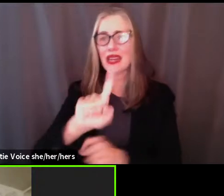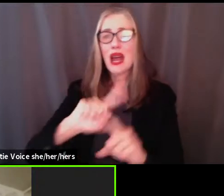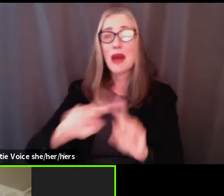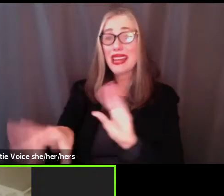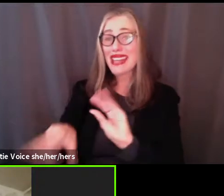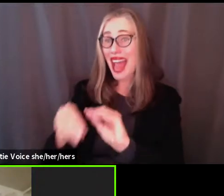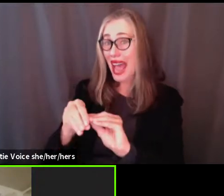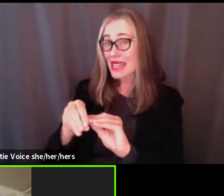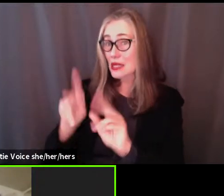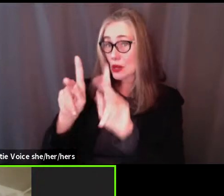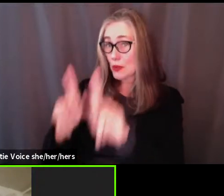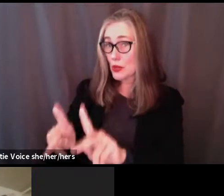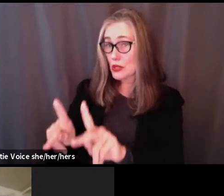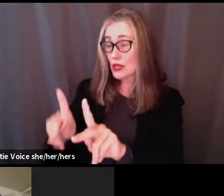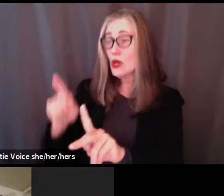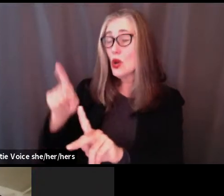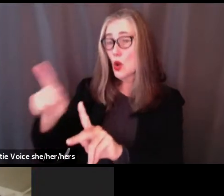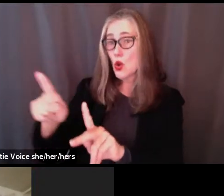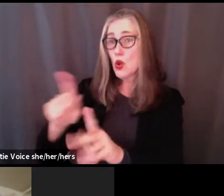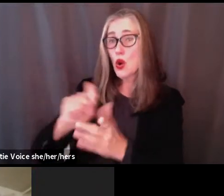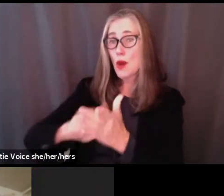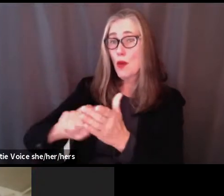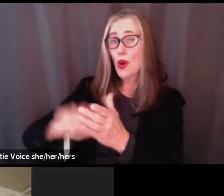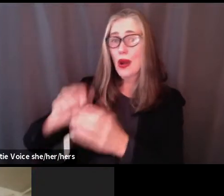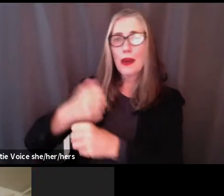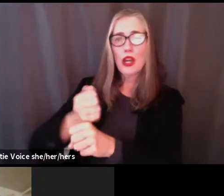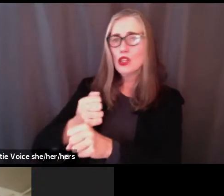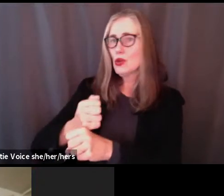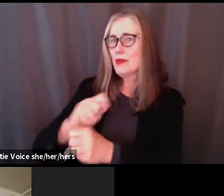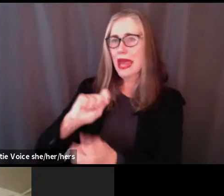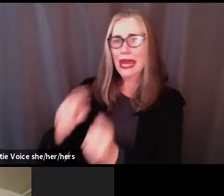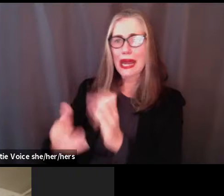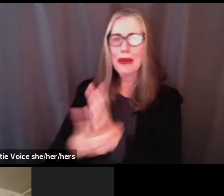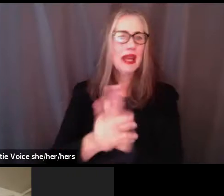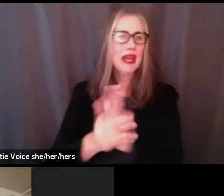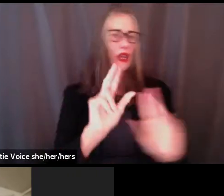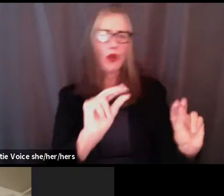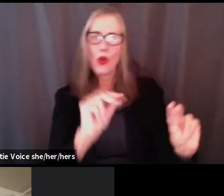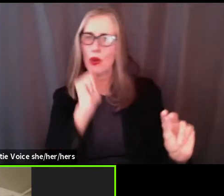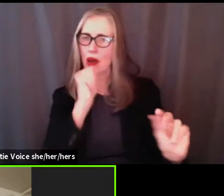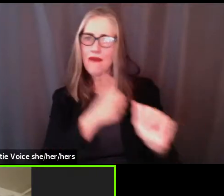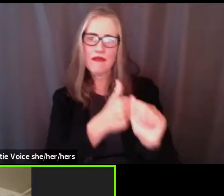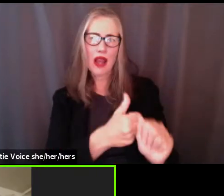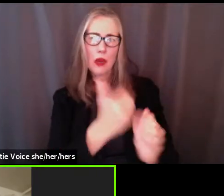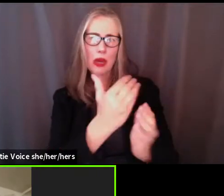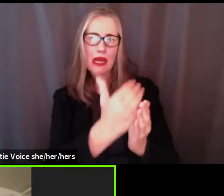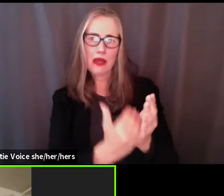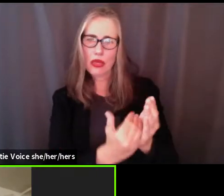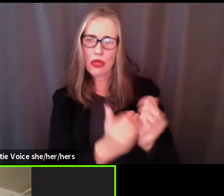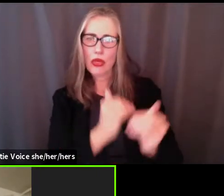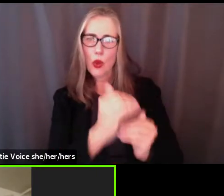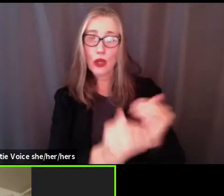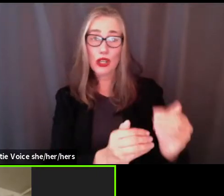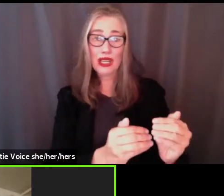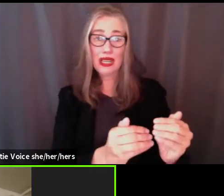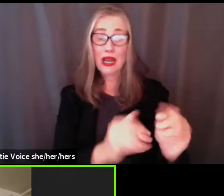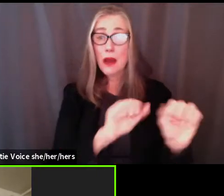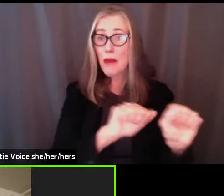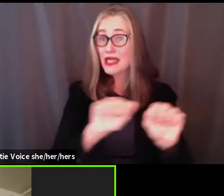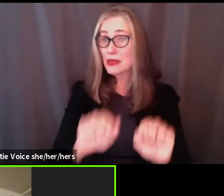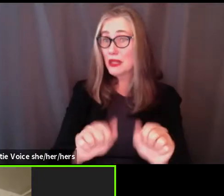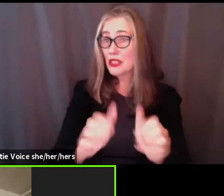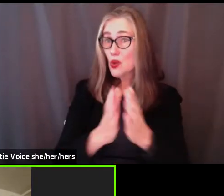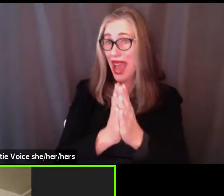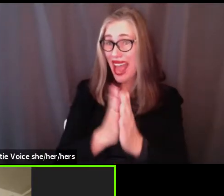amendment. That's not I'm sorry, no, that's not in order. Sorry, Mr. Cotton. Is it possible to ask an